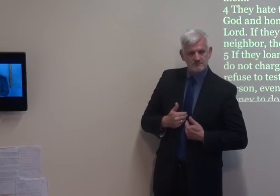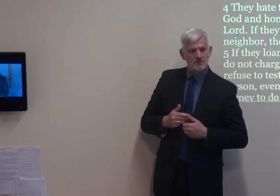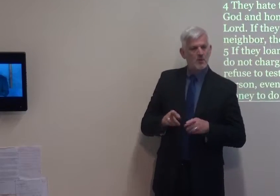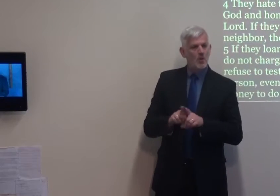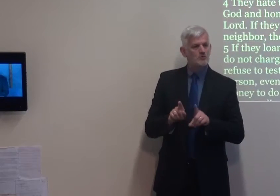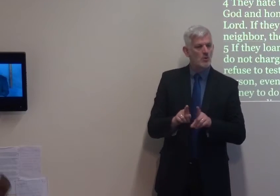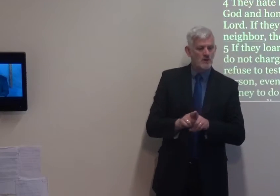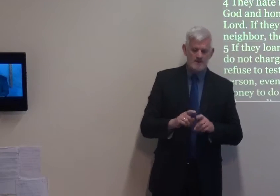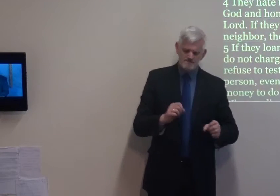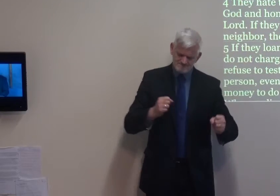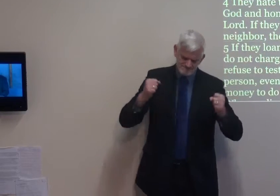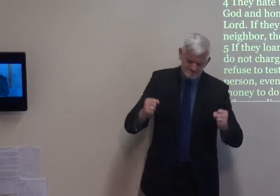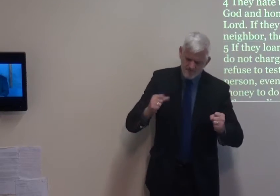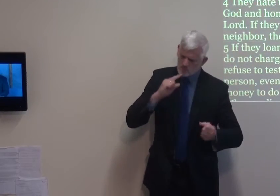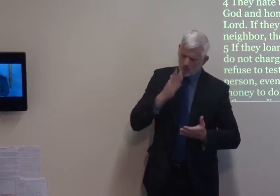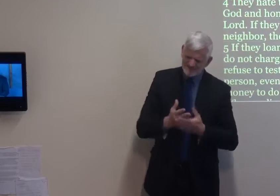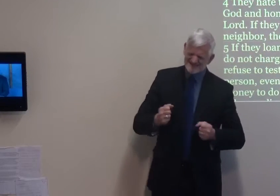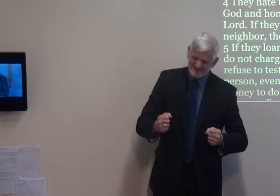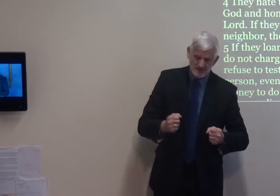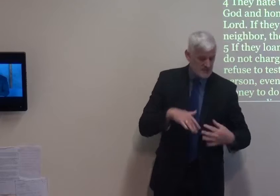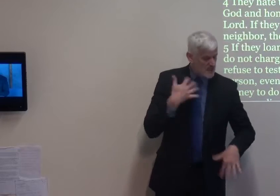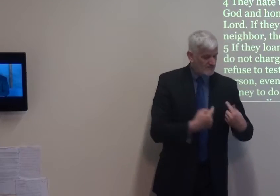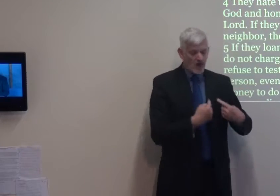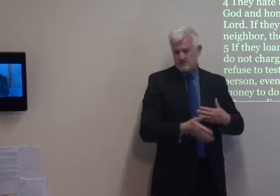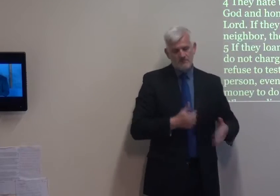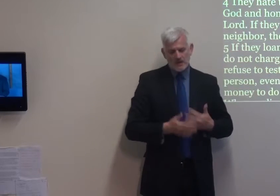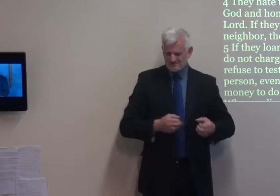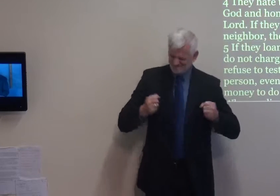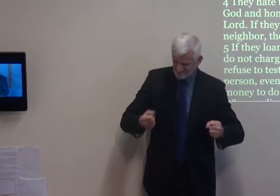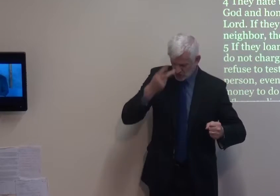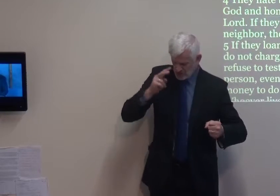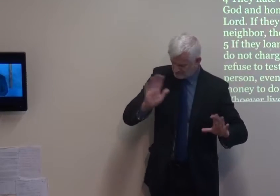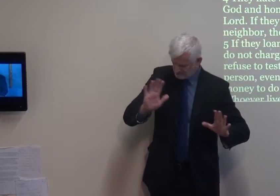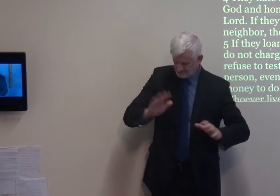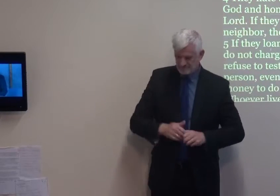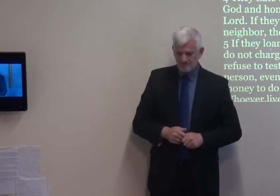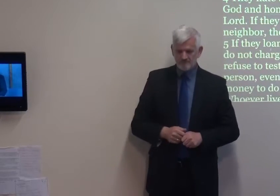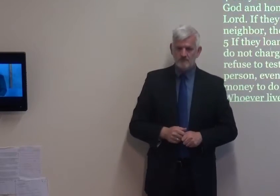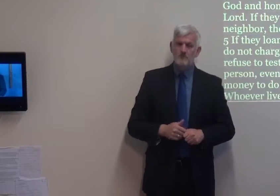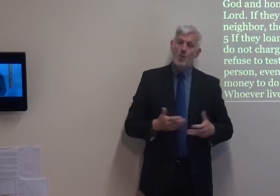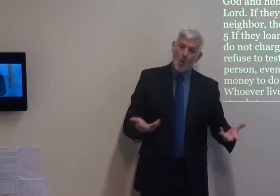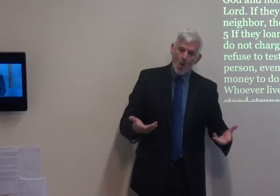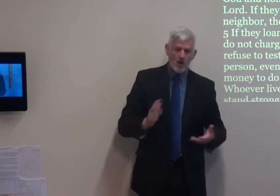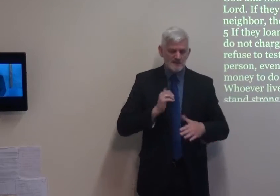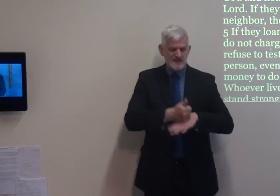to his own hurt, and changeth not, he that putteth not out his money to